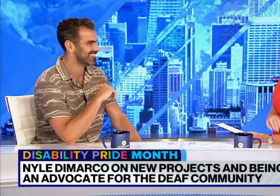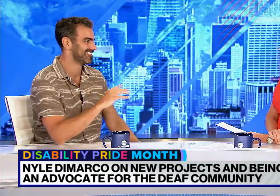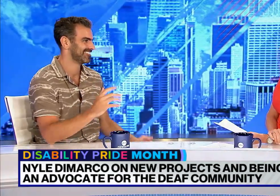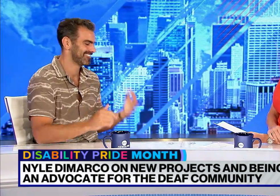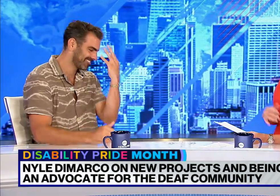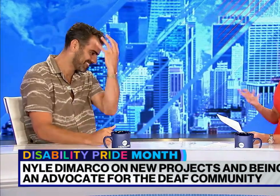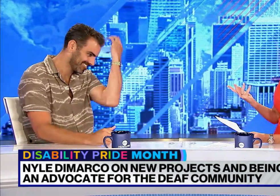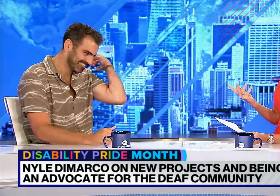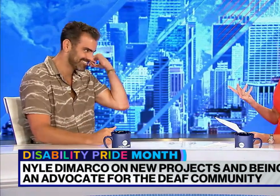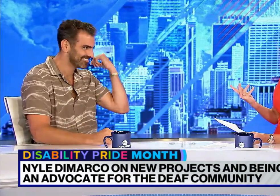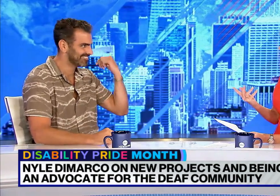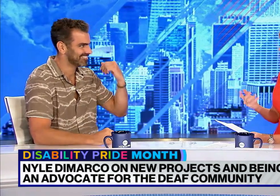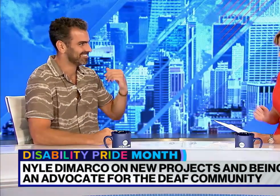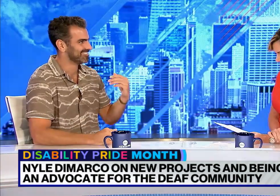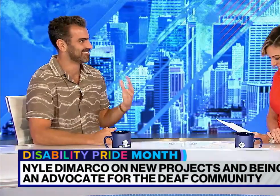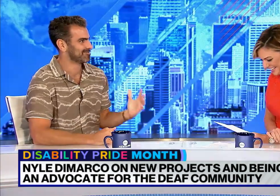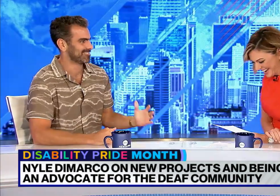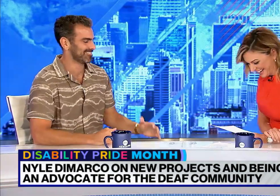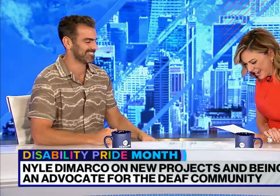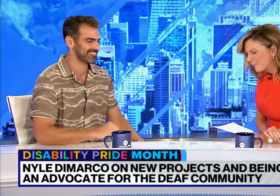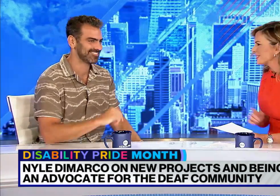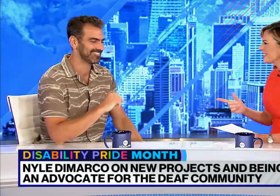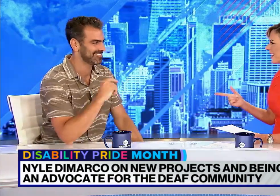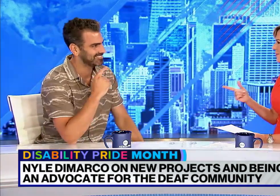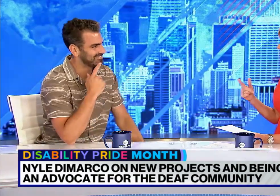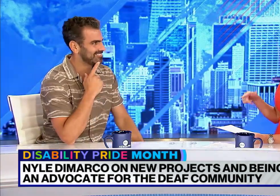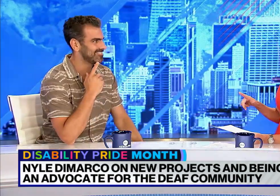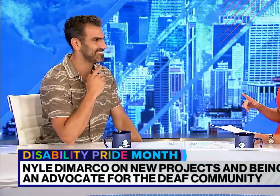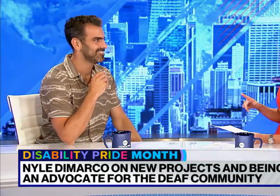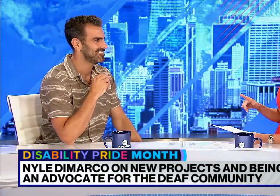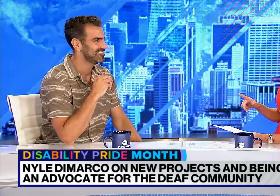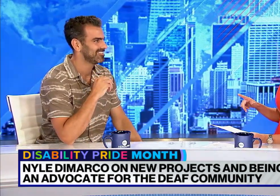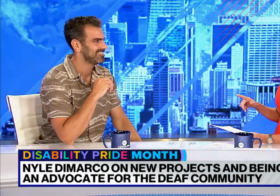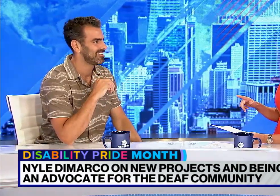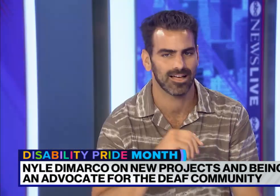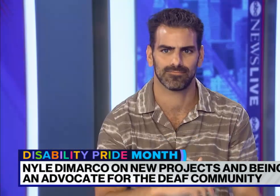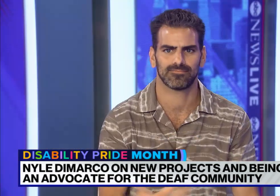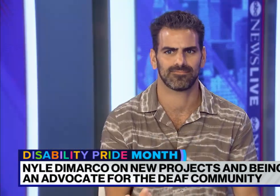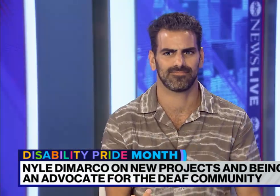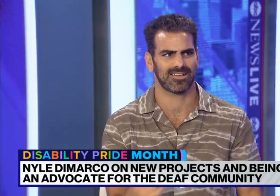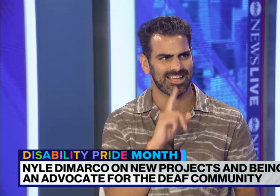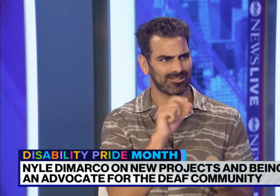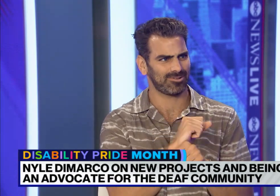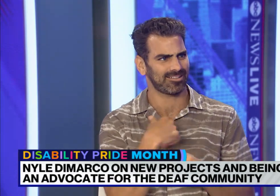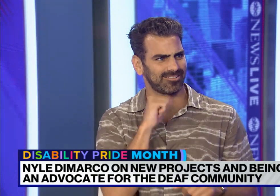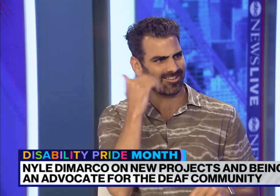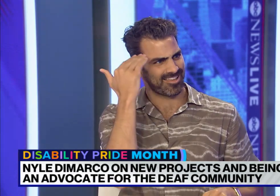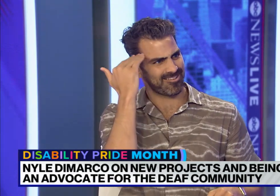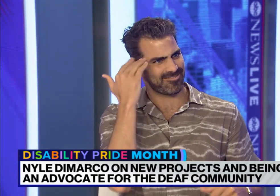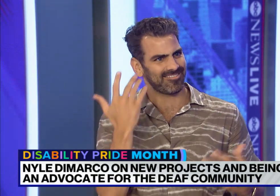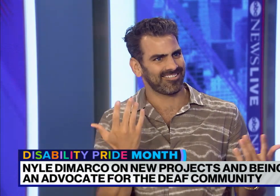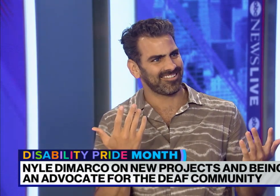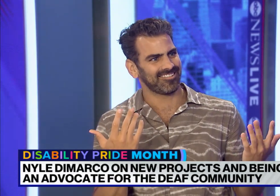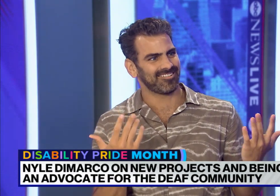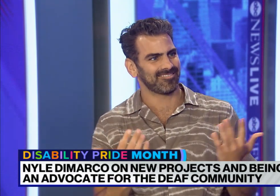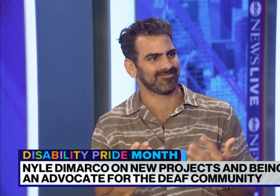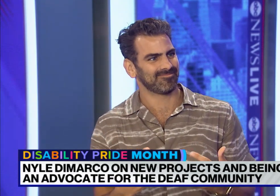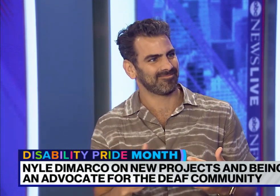eyes. Shall we continue? Okay. What's a sign for Elvis? Ooh. I don't think we... There isn't one.